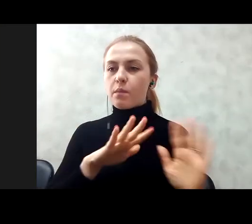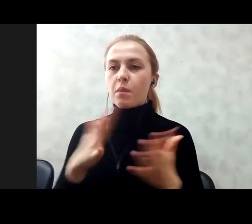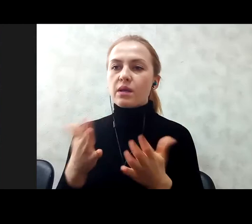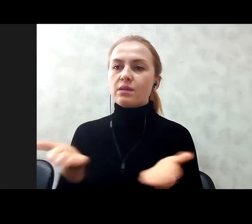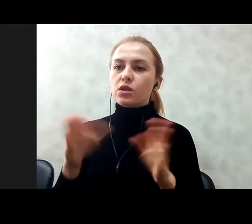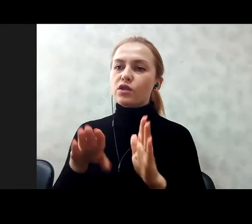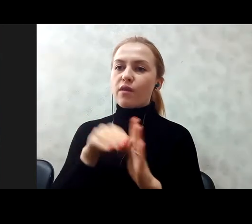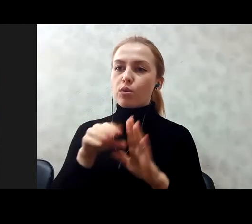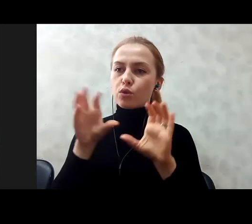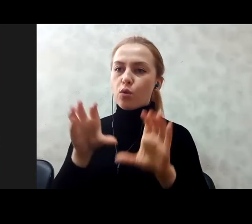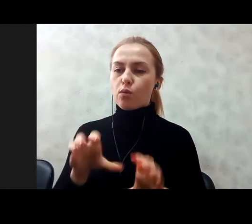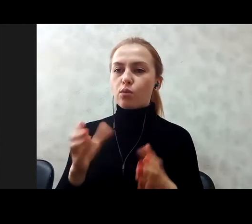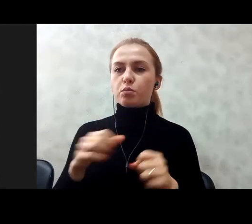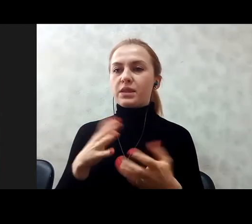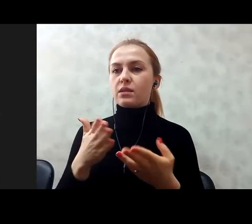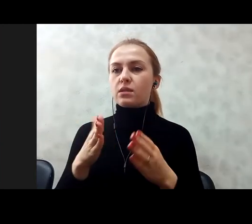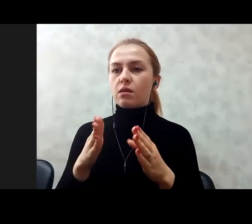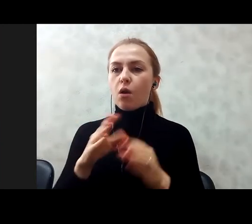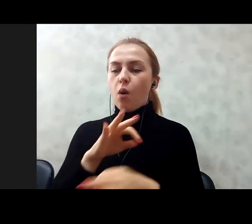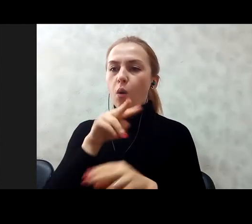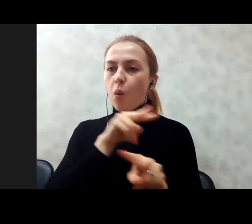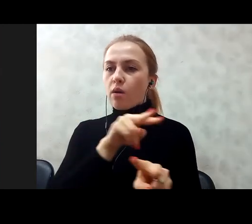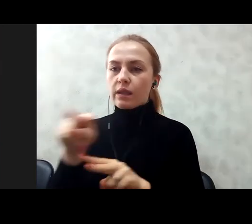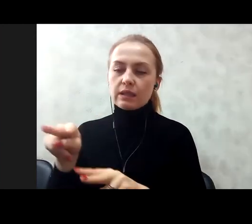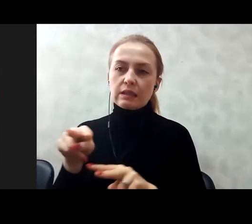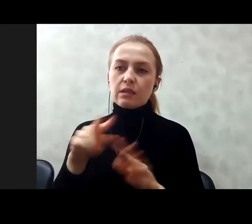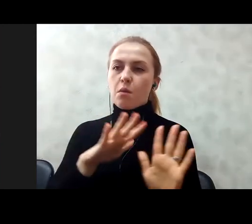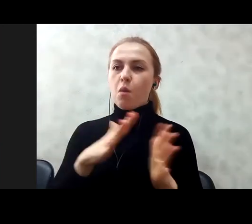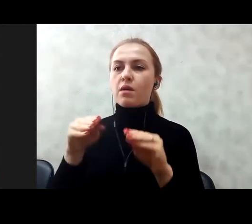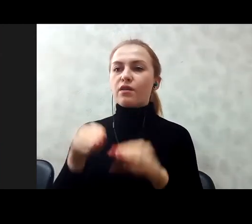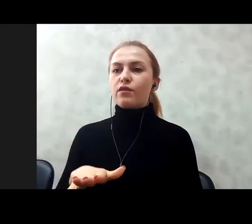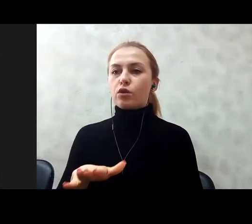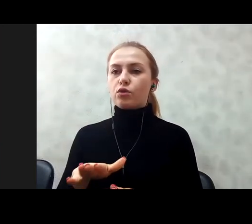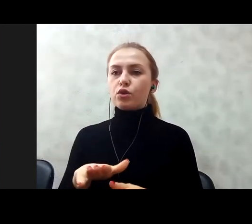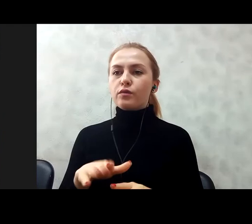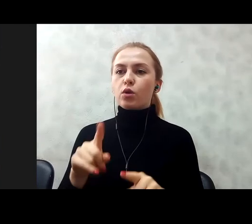certain changes to make regulation of the election processes better.